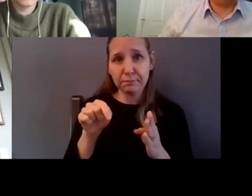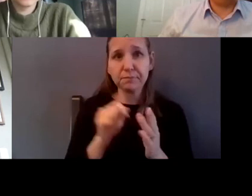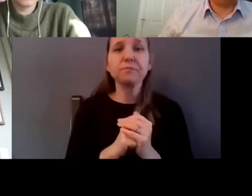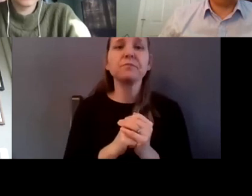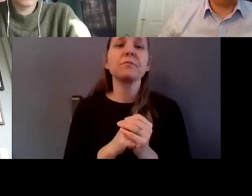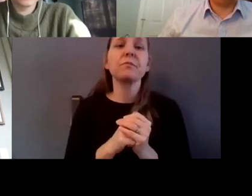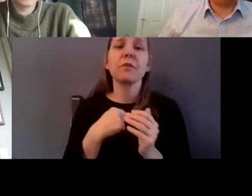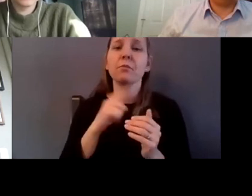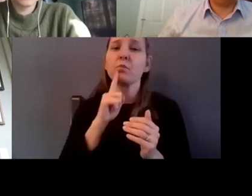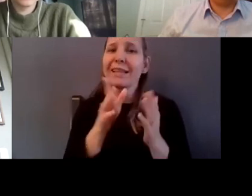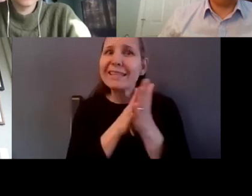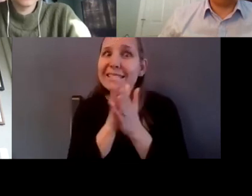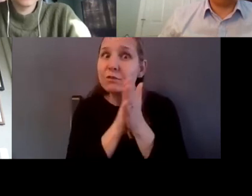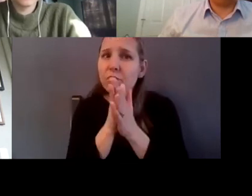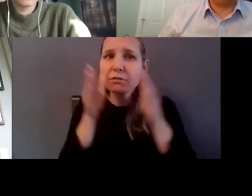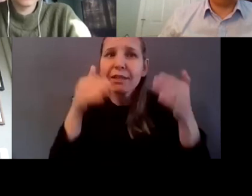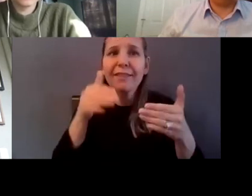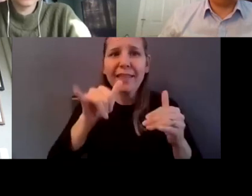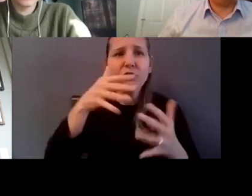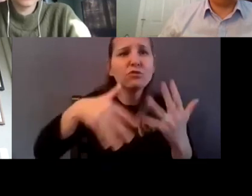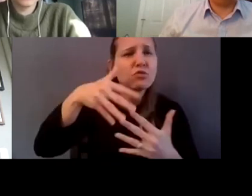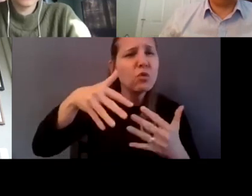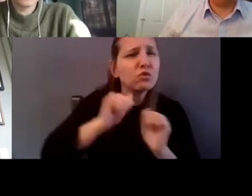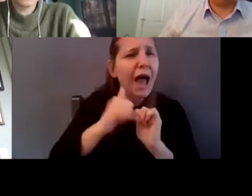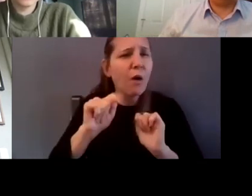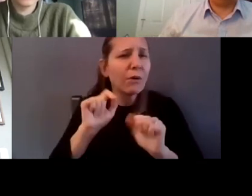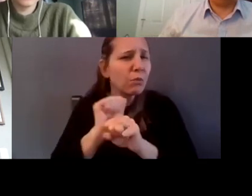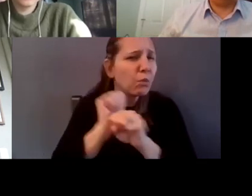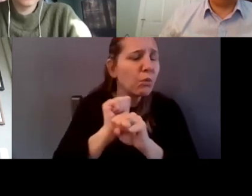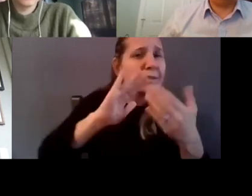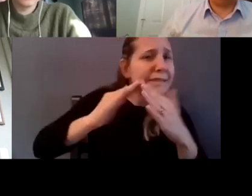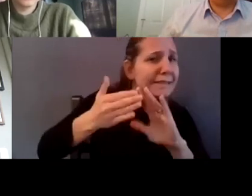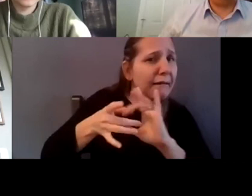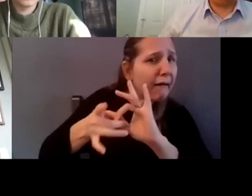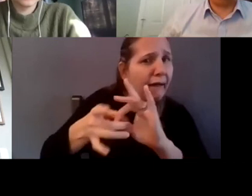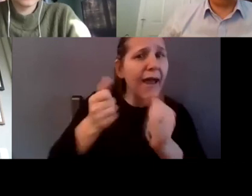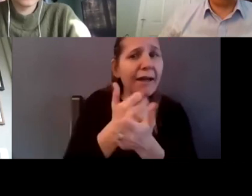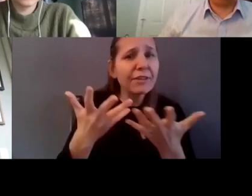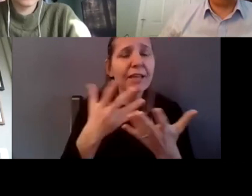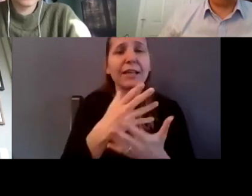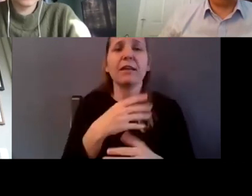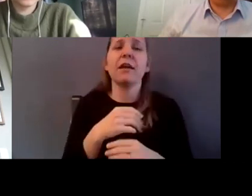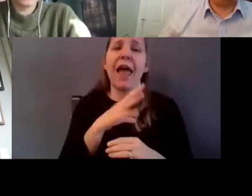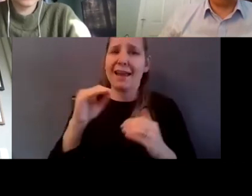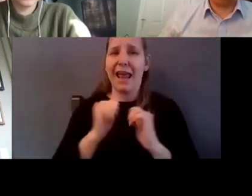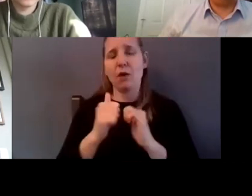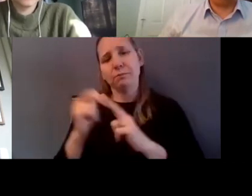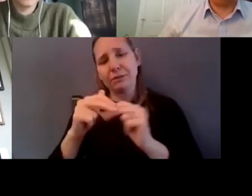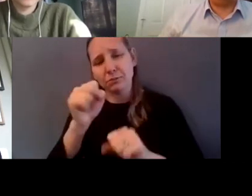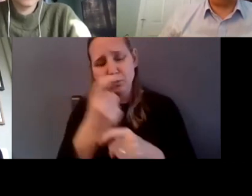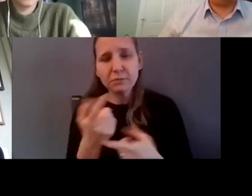really interested in those social interactions and how cities work in the built form, of course. But the one